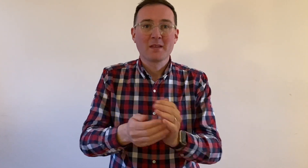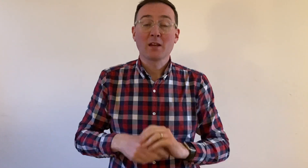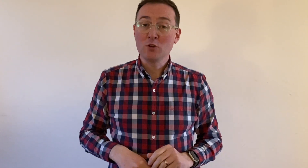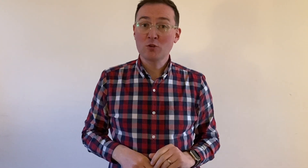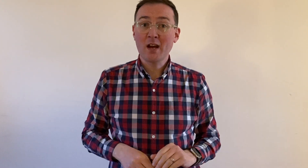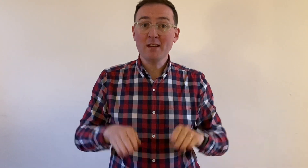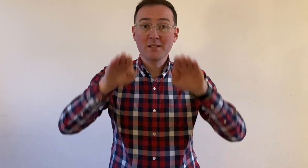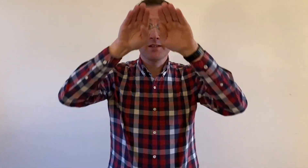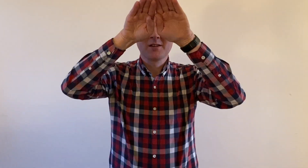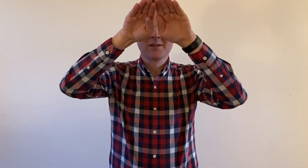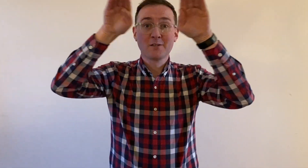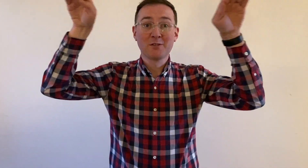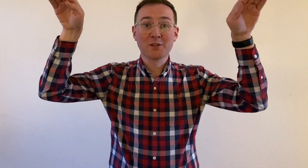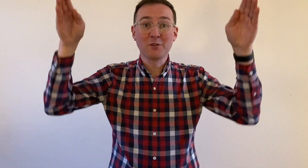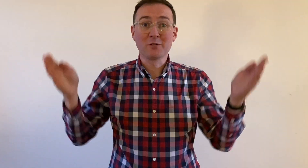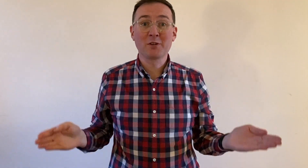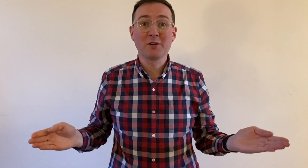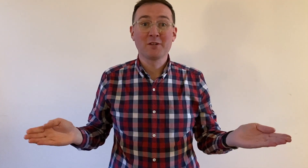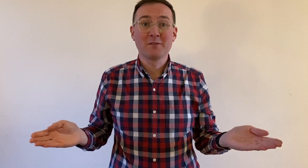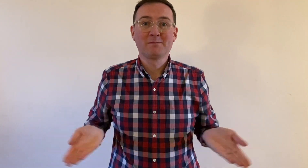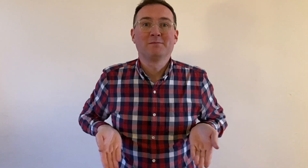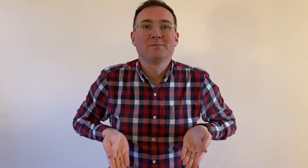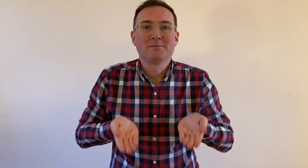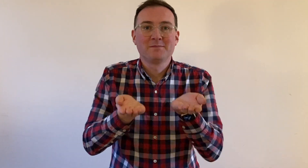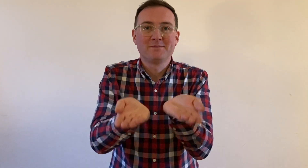Can you try it? To cook.